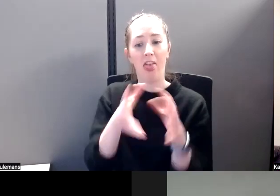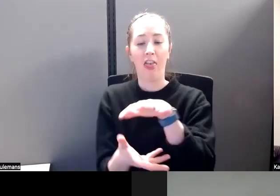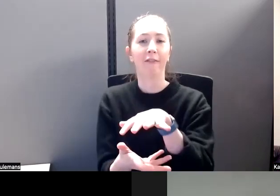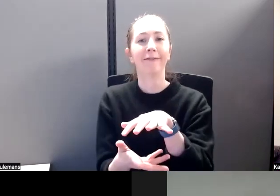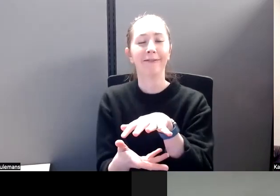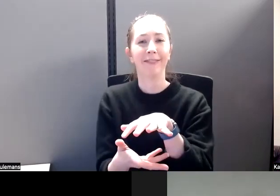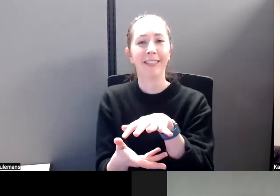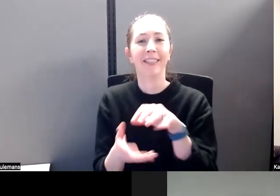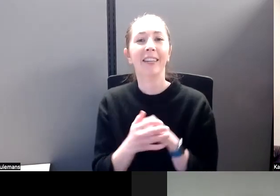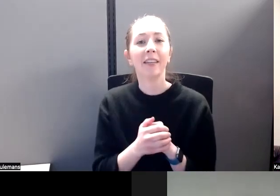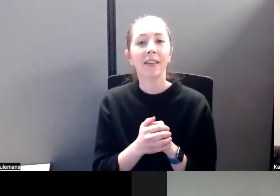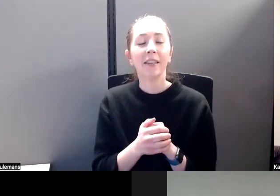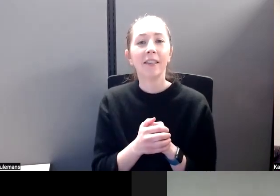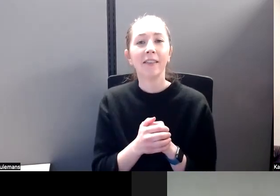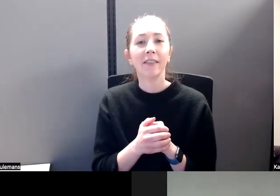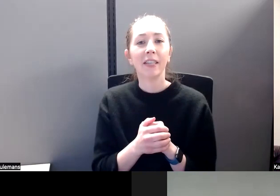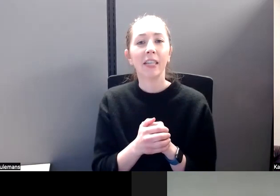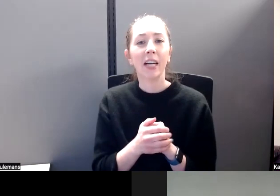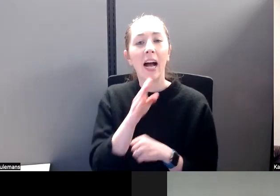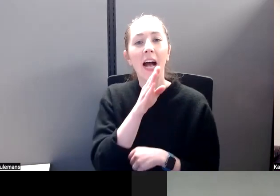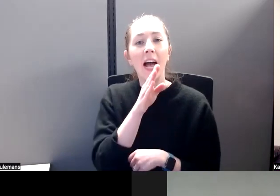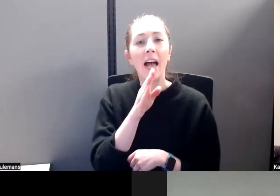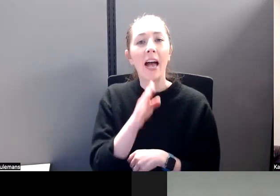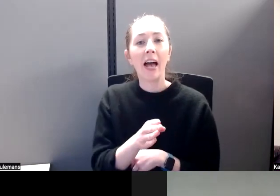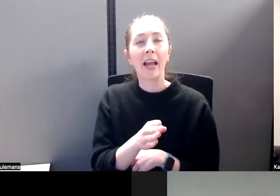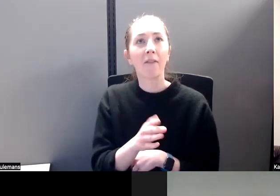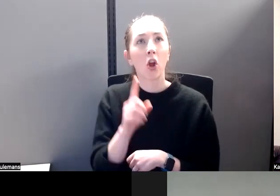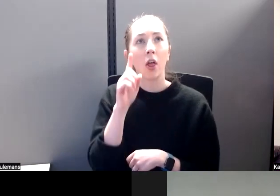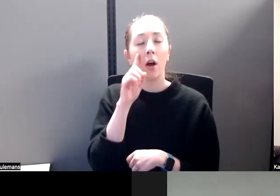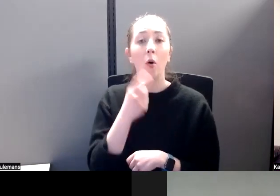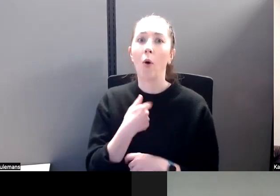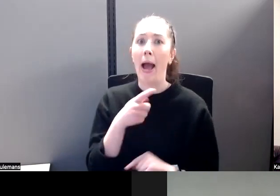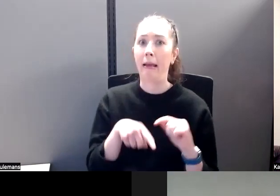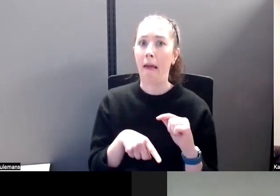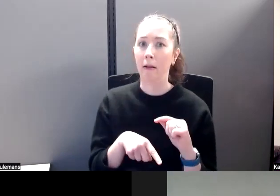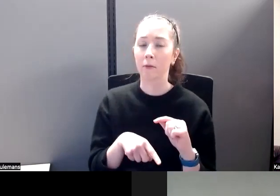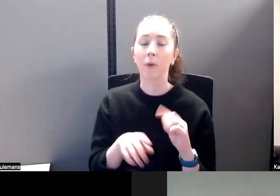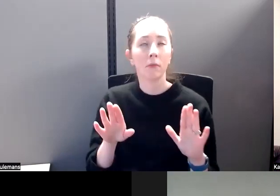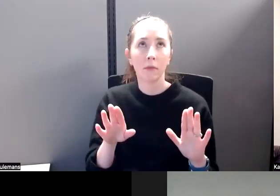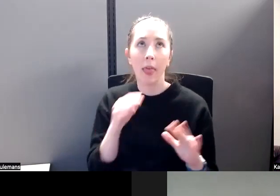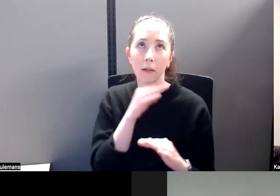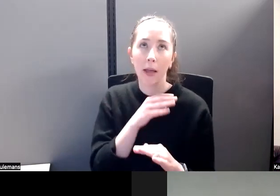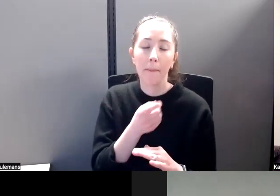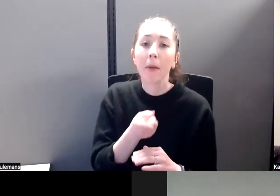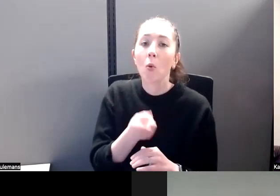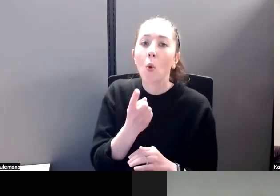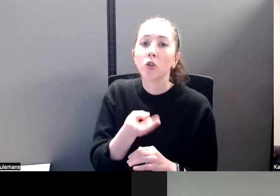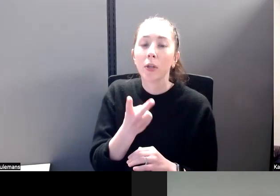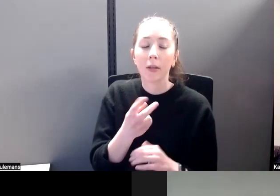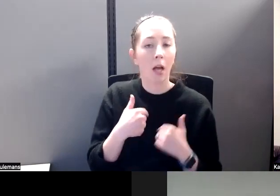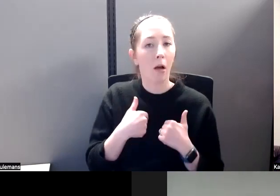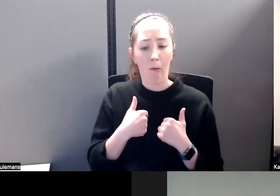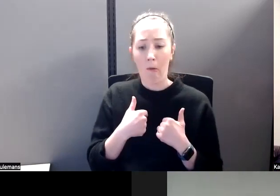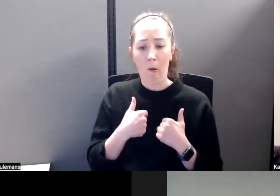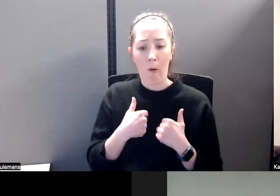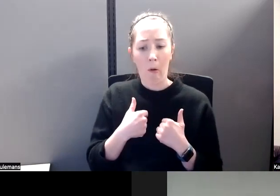know, never did I think I couldn't do it. That's a lie. Maybe there was one or two times where I was like, I